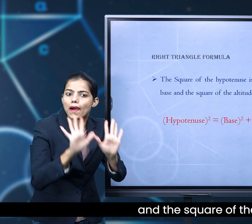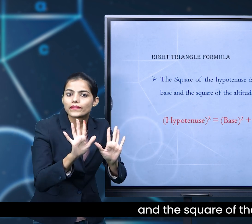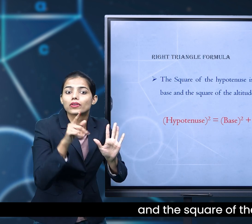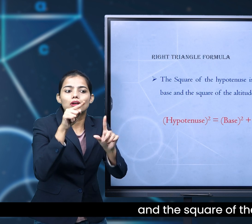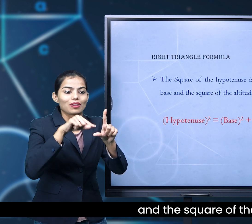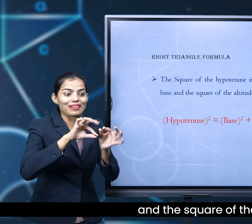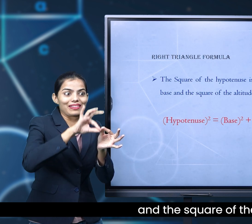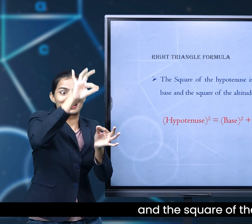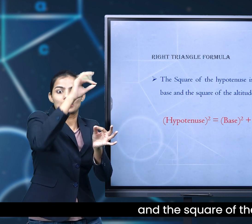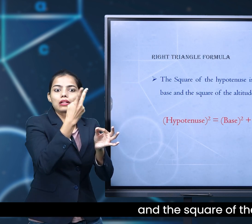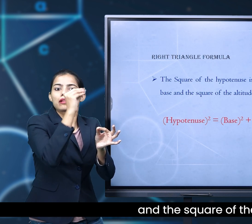the altitude.